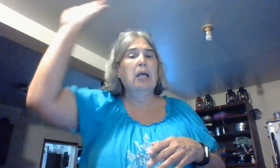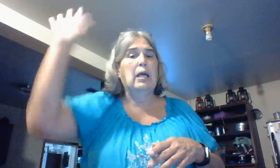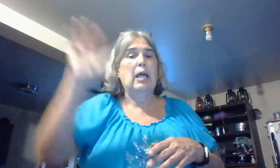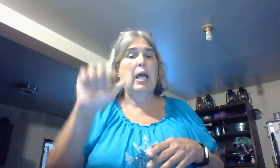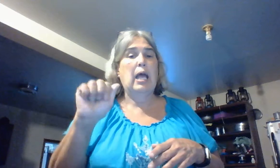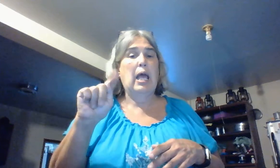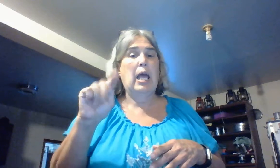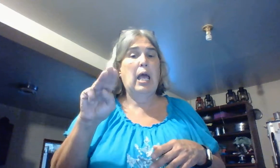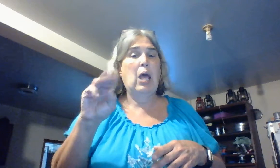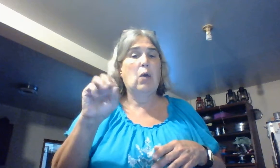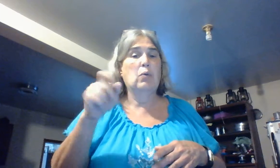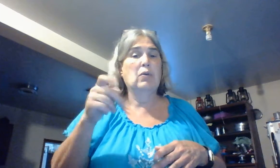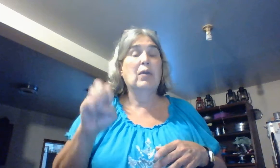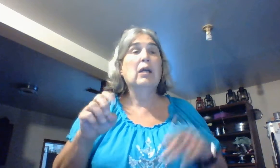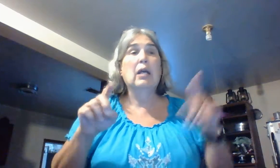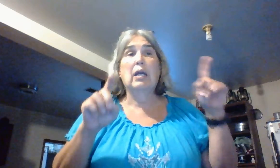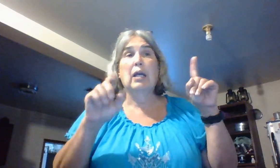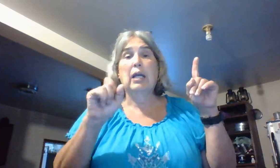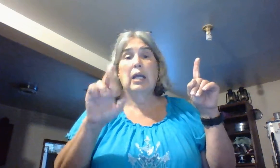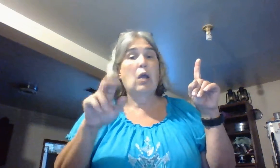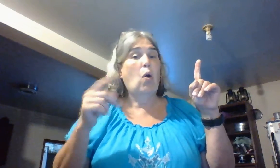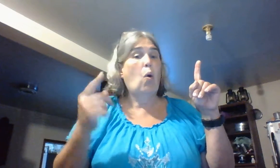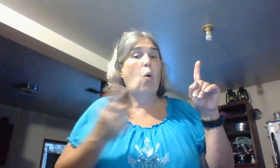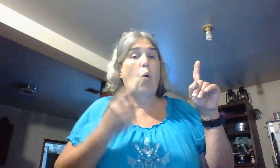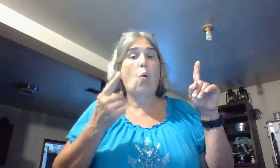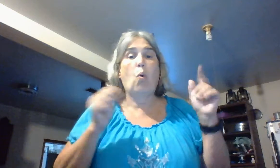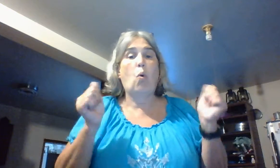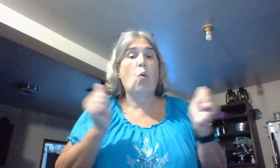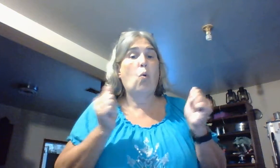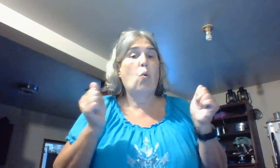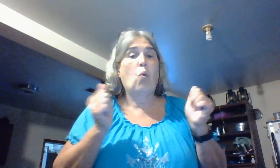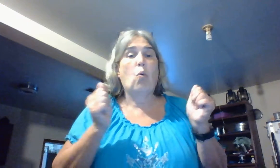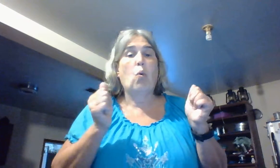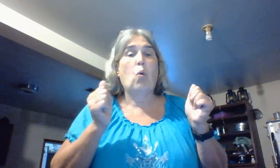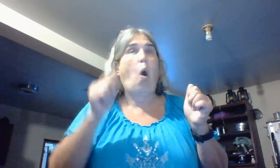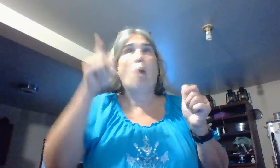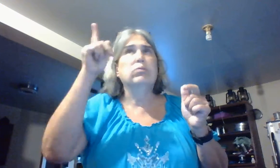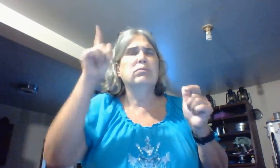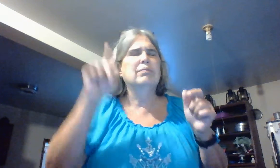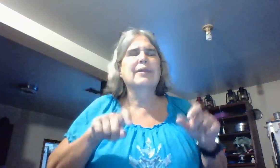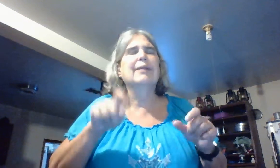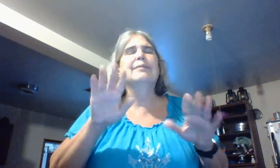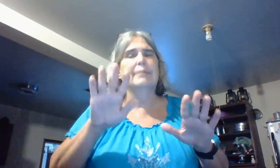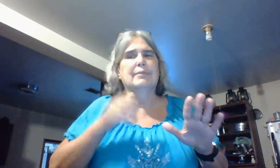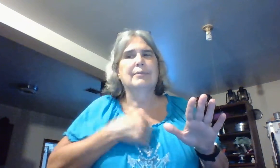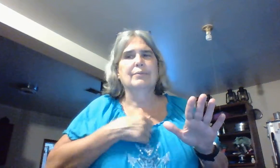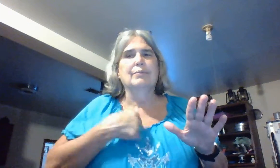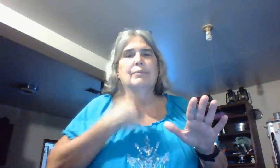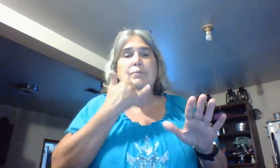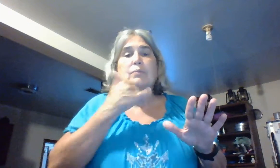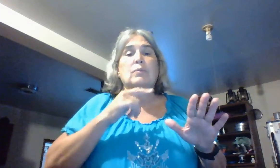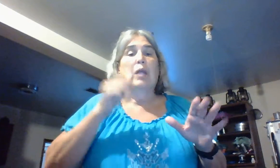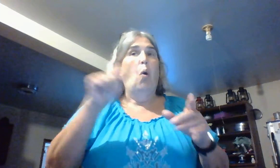atmosphere will only hold a certain amount of water vapor. When it reaches